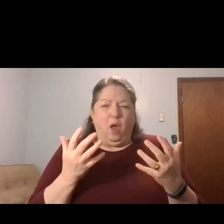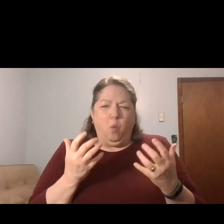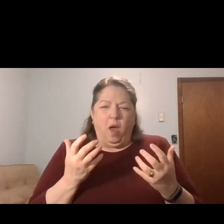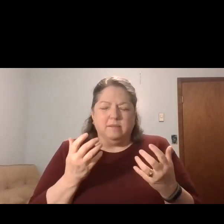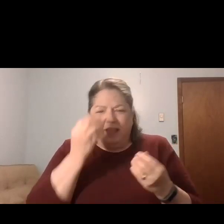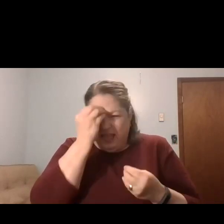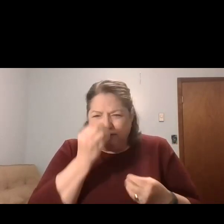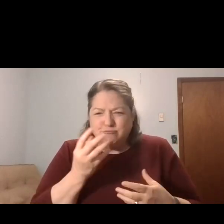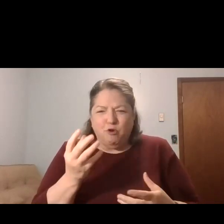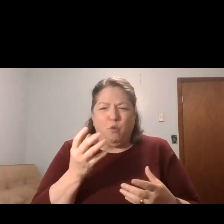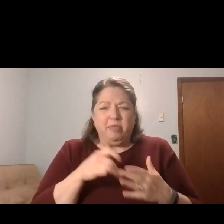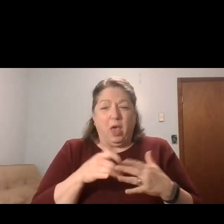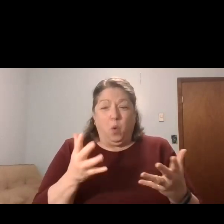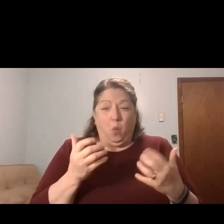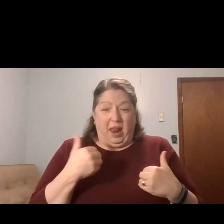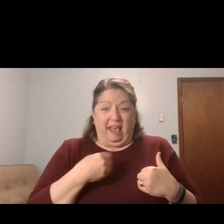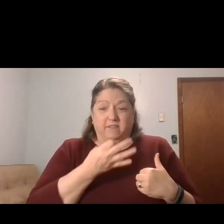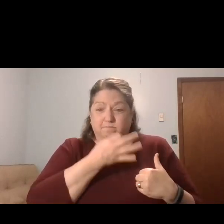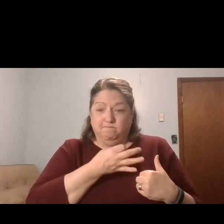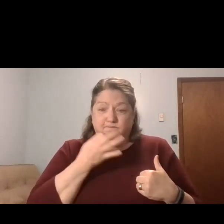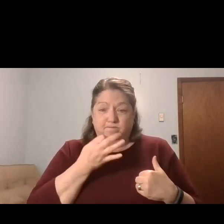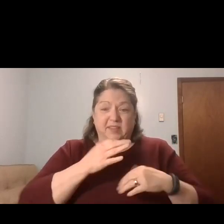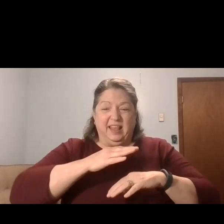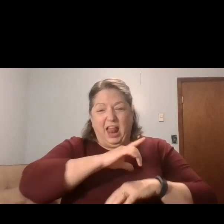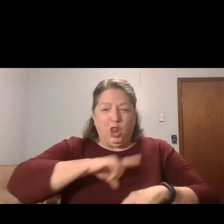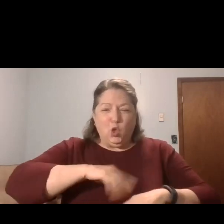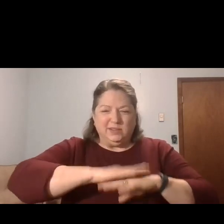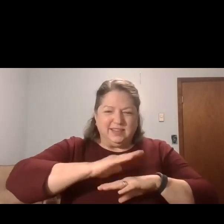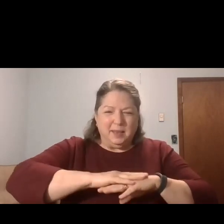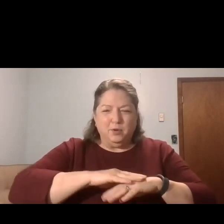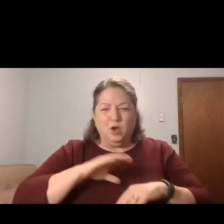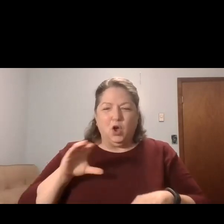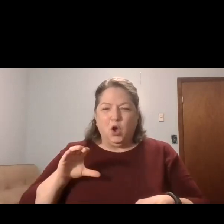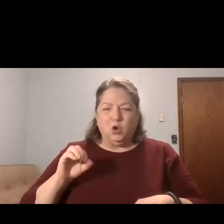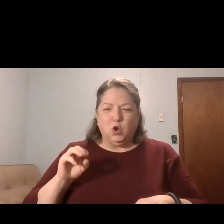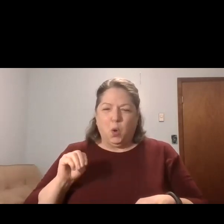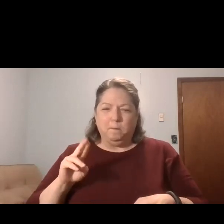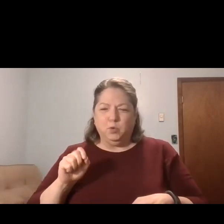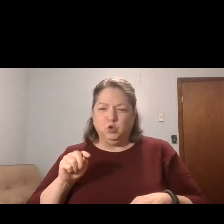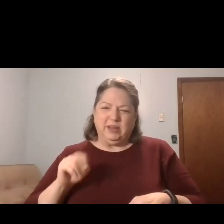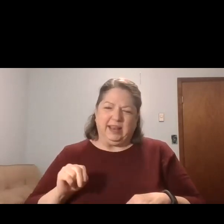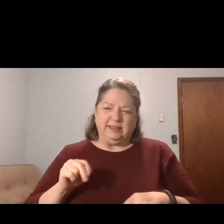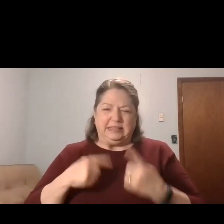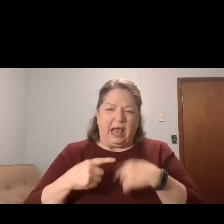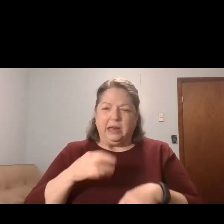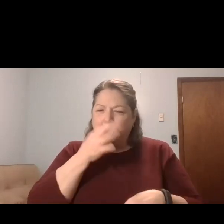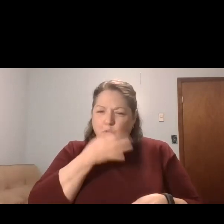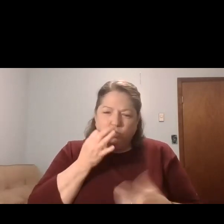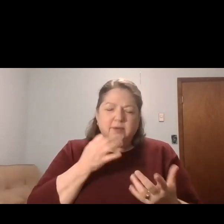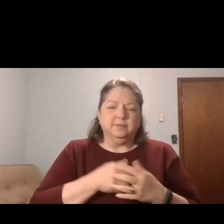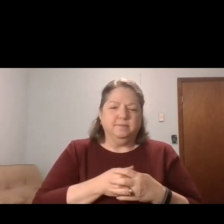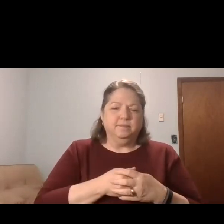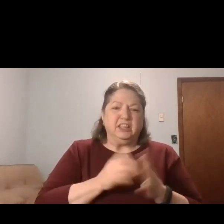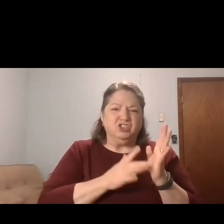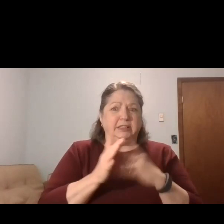communion today. It is a special day today. And so I wanted us to partake of communion together. Remember, communion is a commandment given by